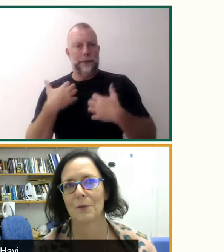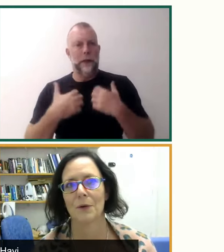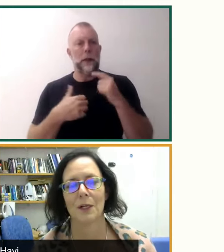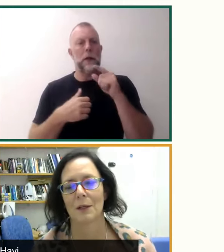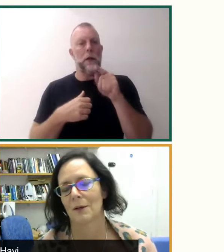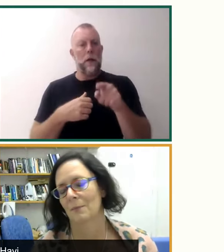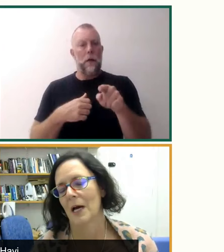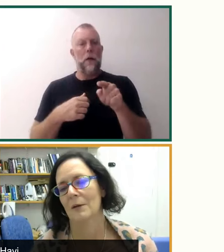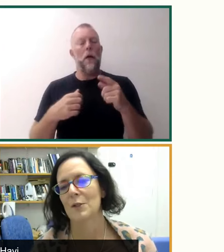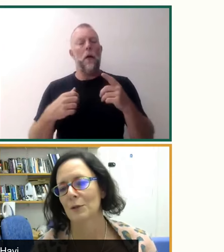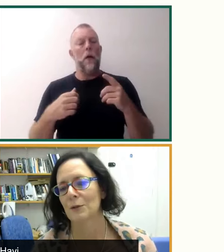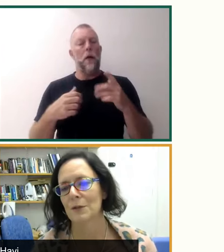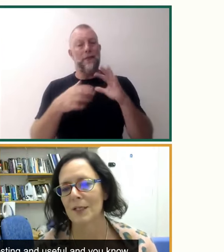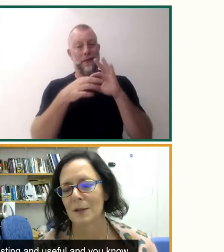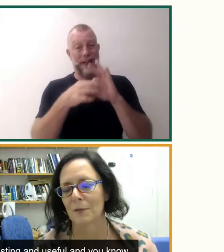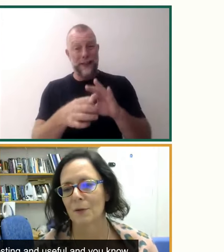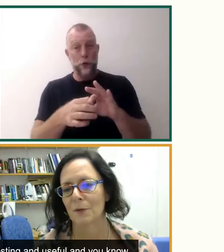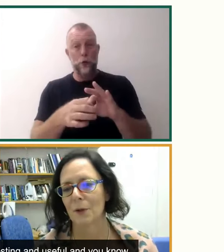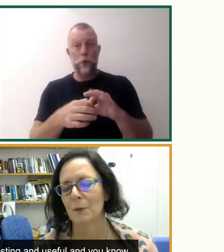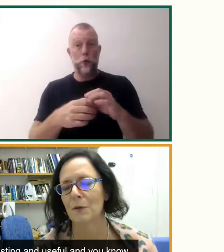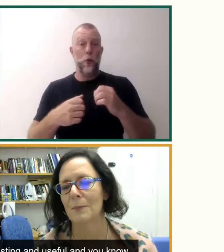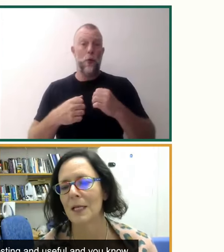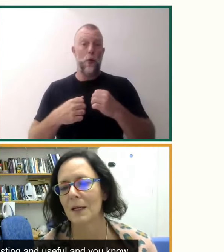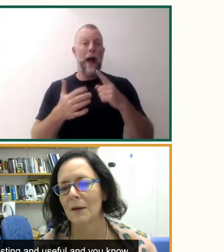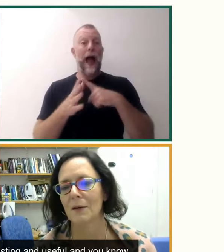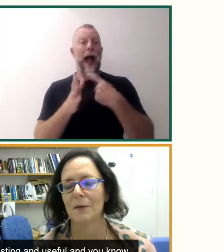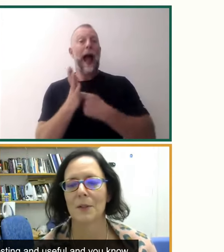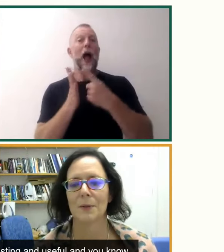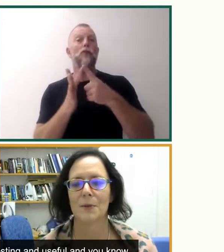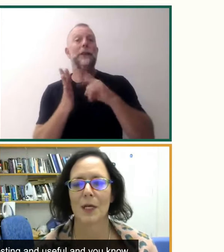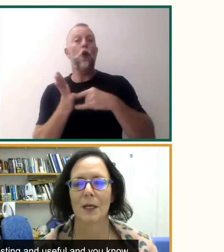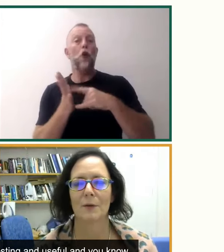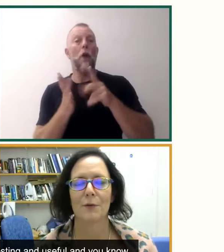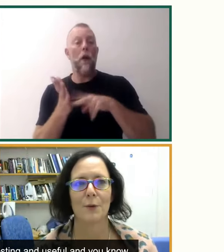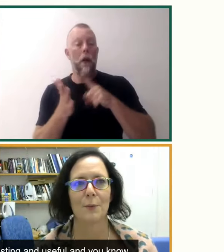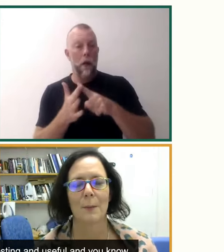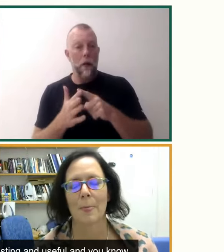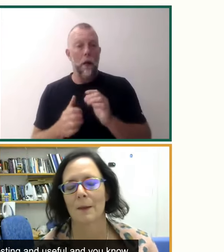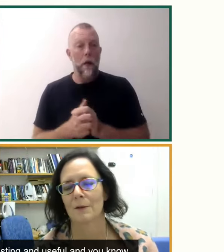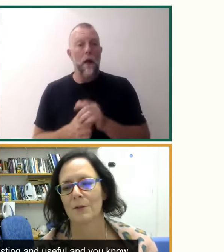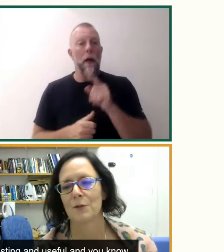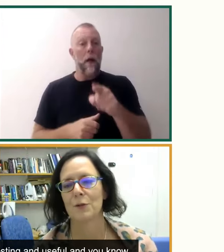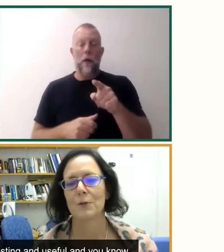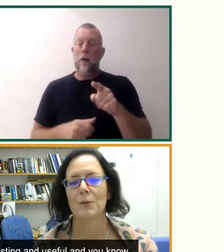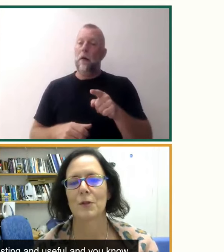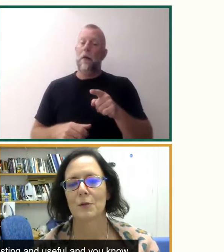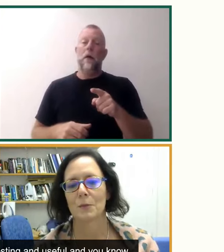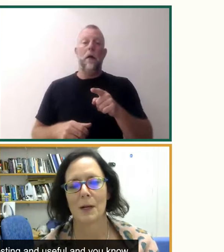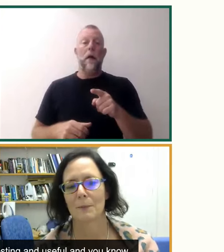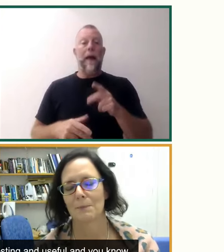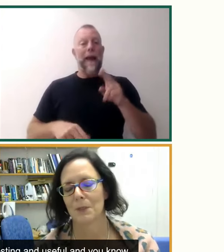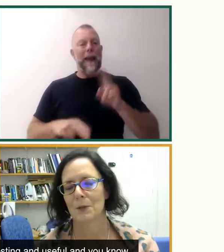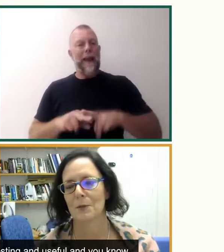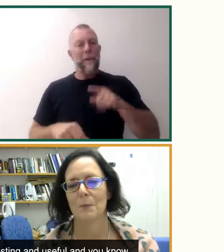with, you know, Aristotle's idea of the golden mean. You know, saying if you're